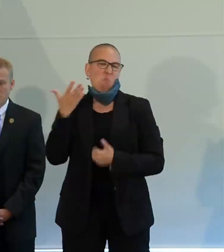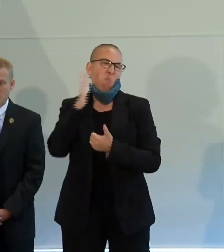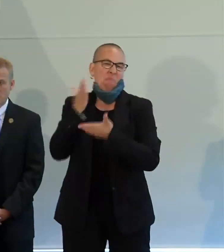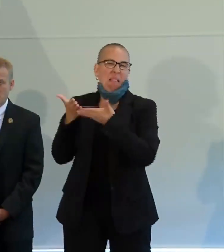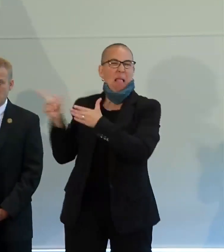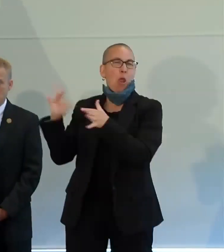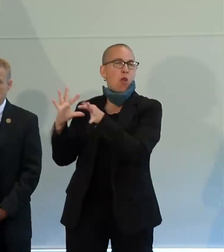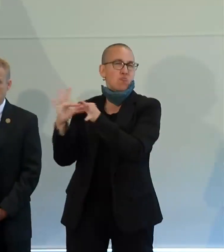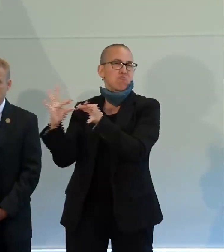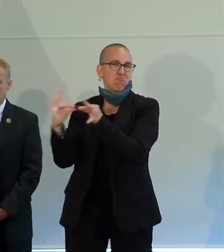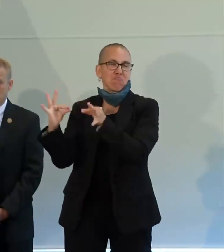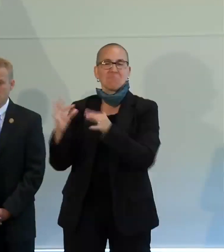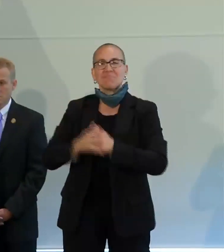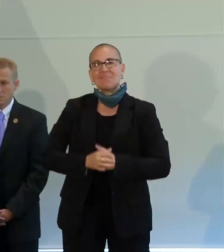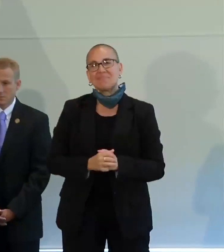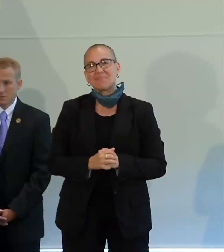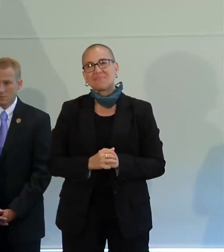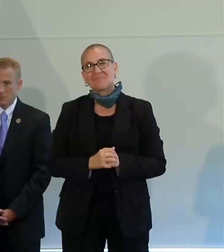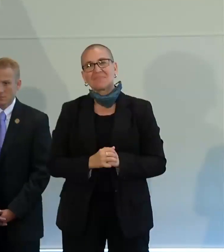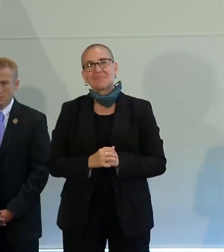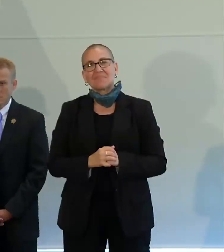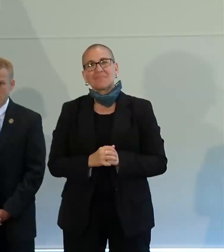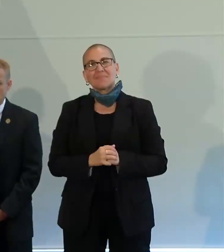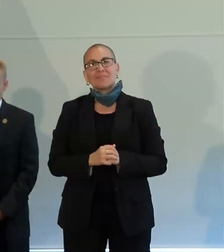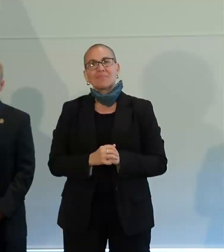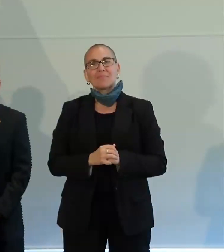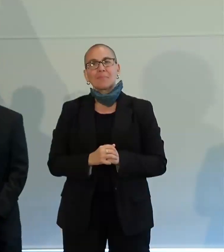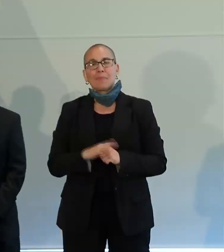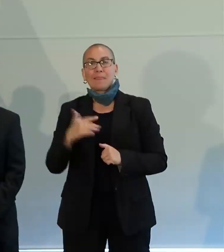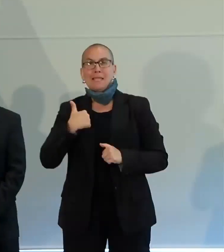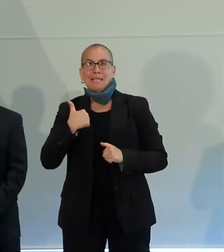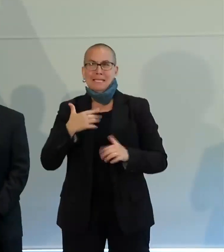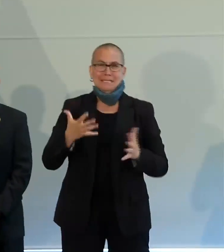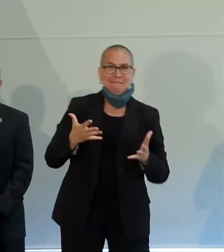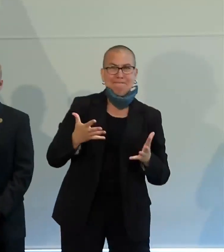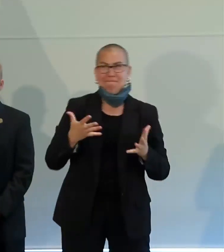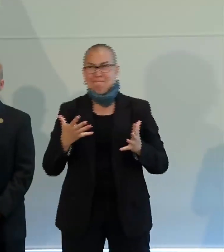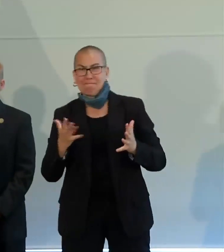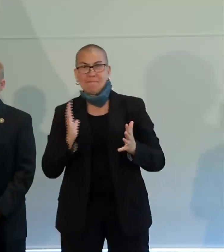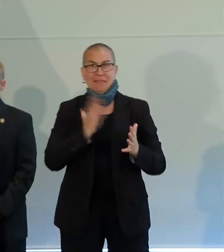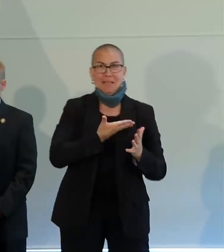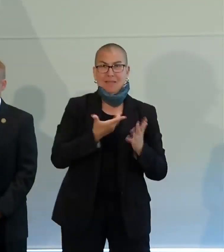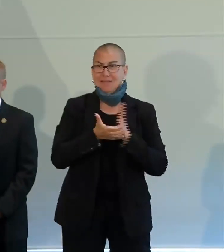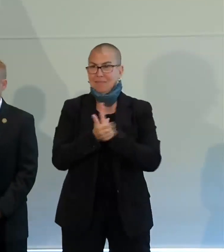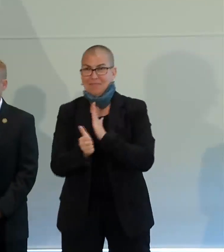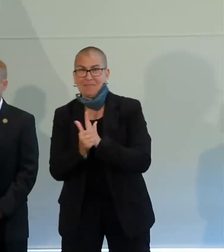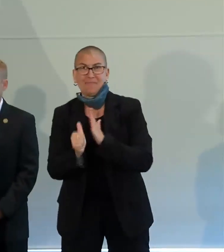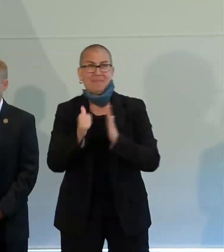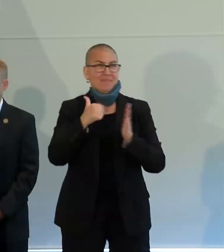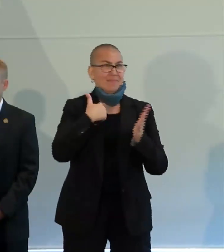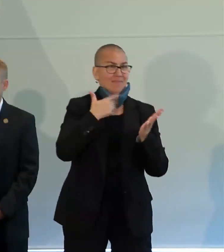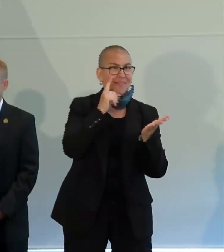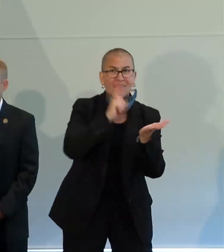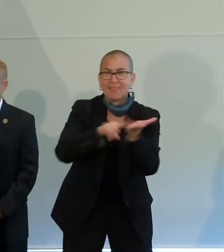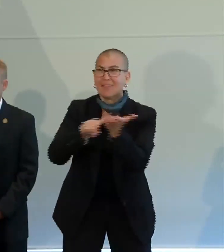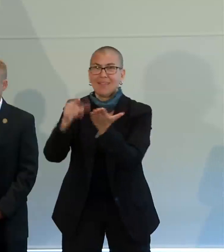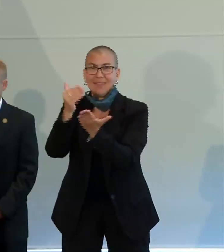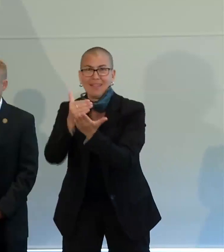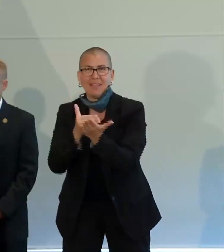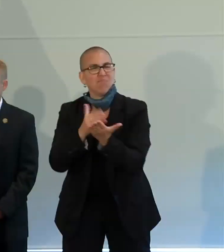I say this not because we doubt our resources or our ability. In fact, we're confident in what we're